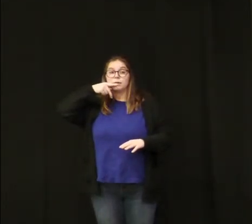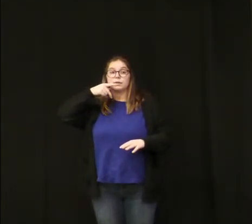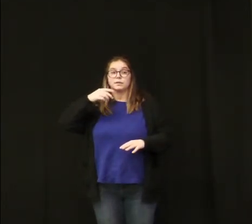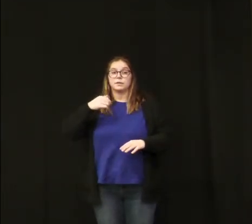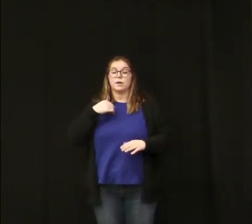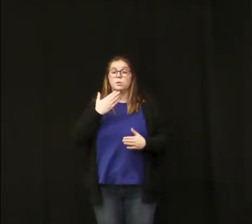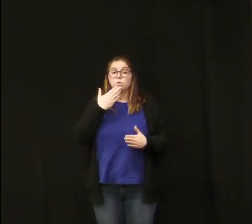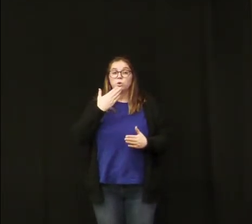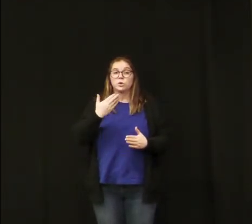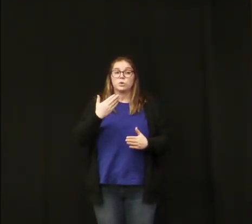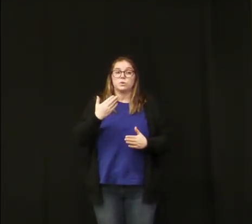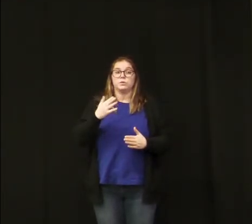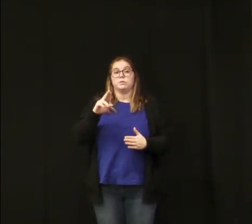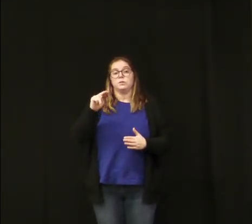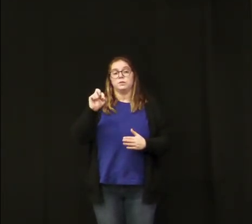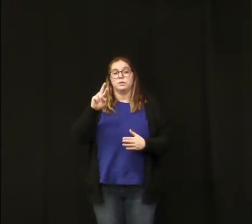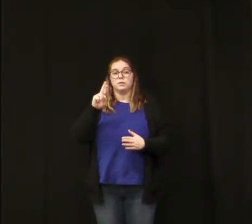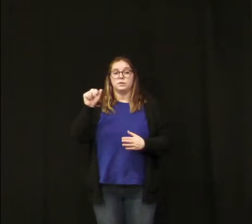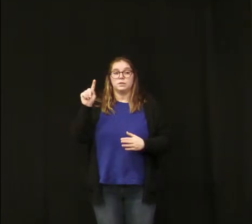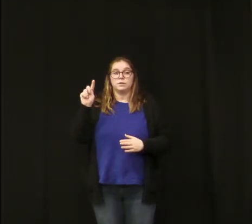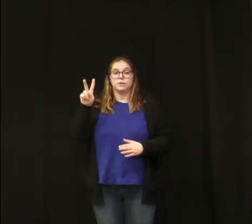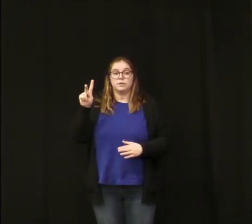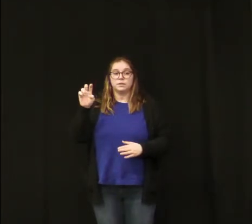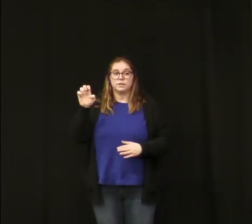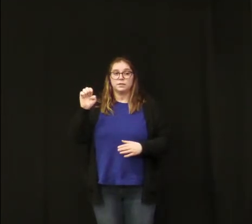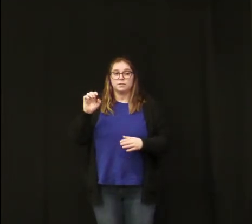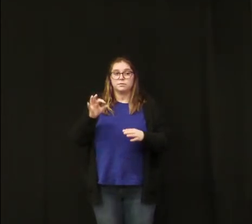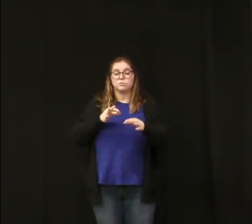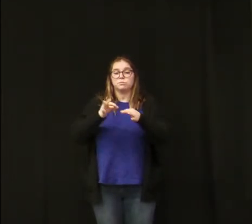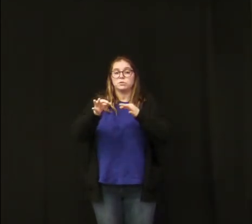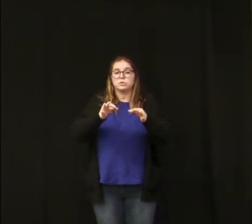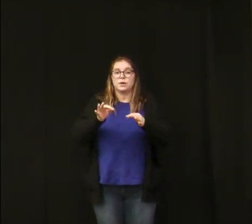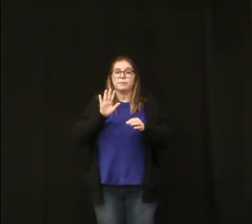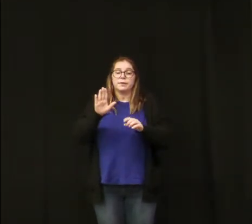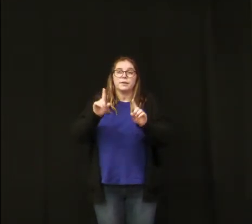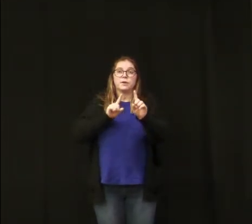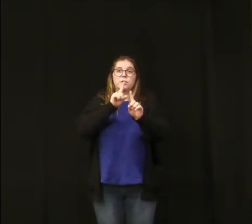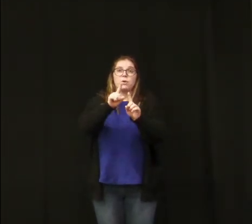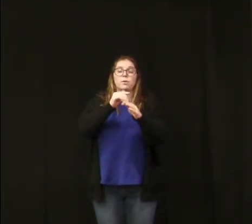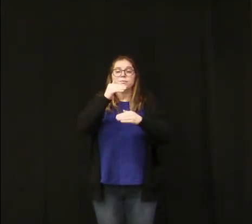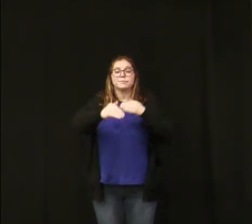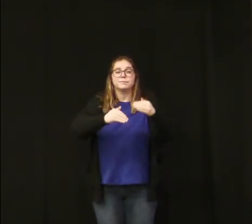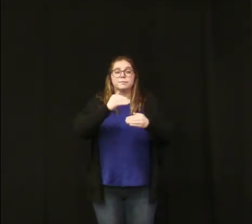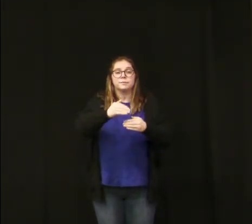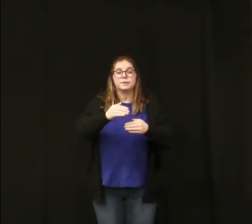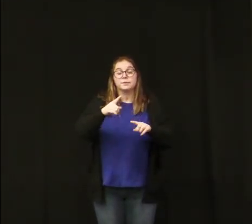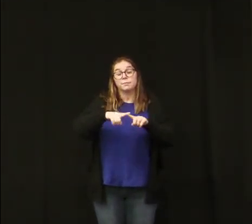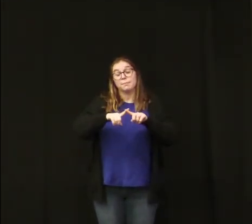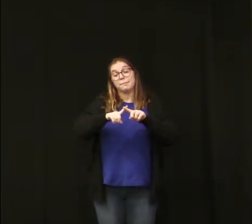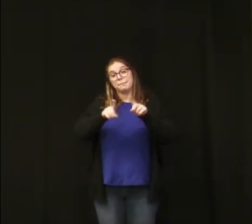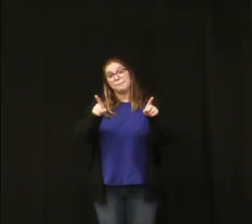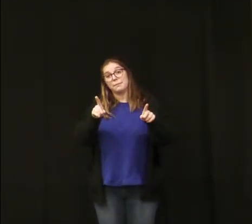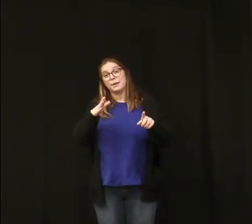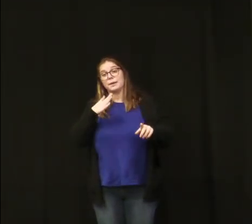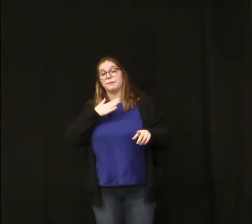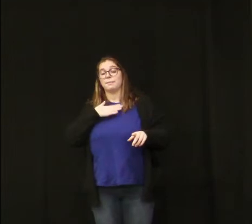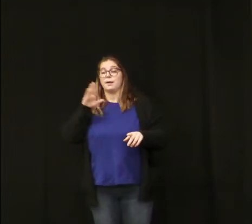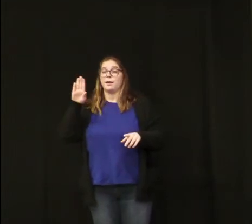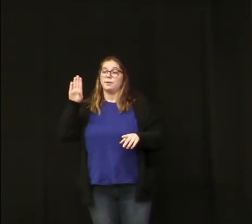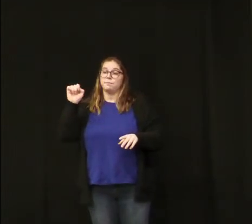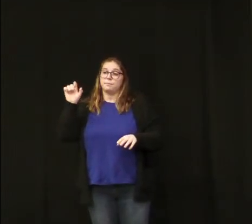describing exactly what they can do and where they need to go, but I did not have an exact baseline data statement in my.